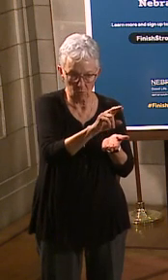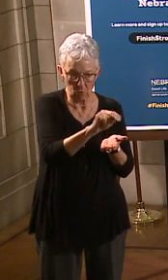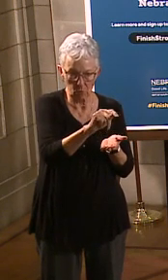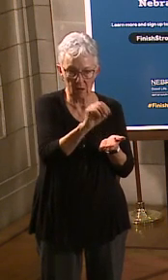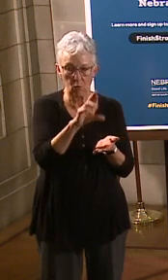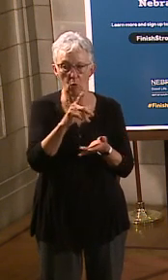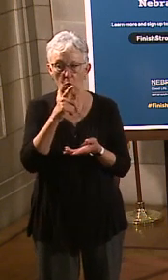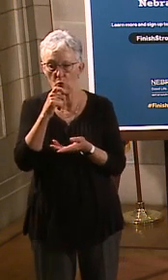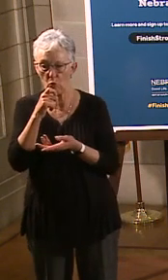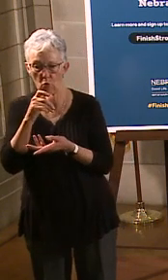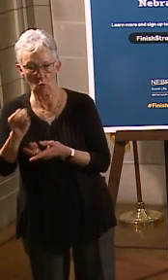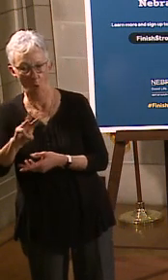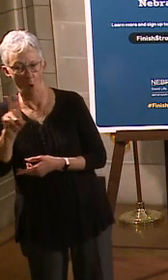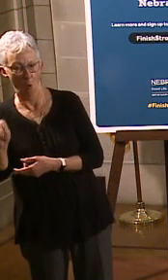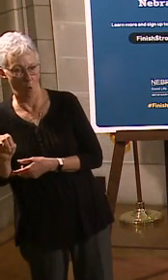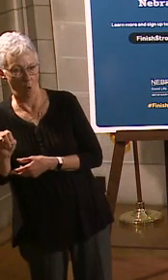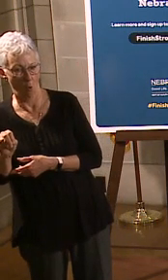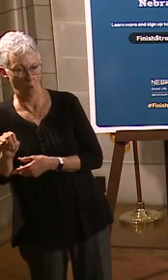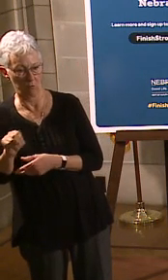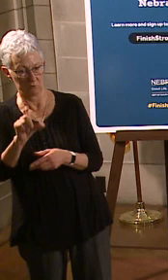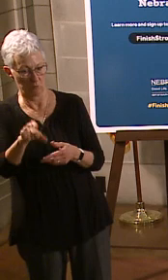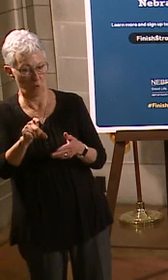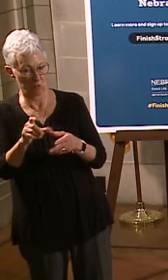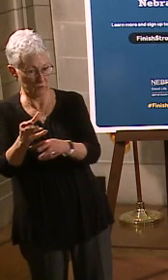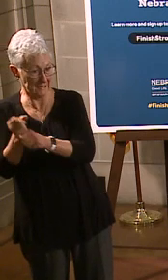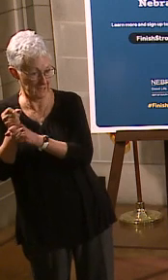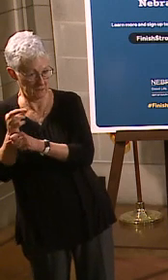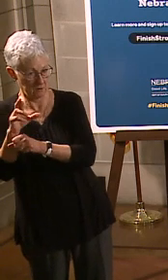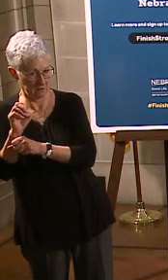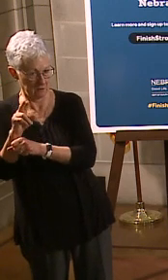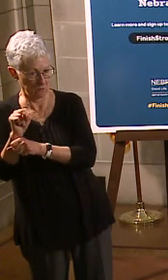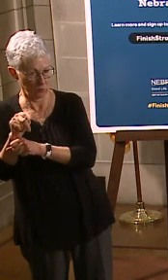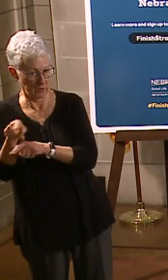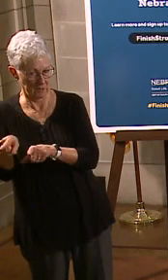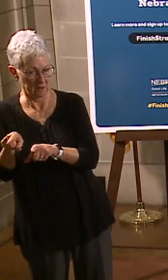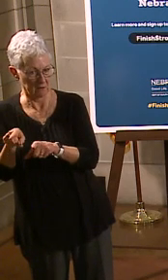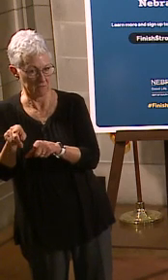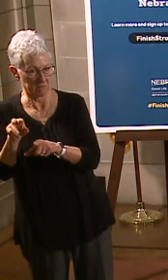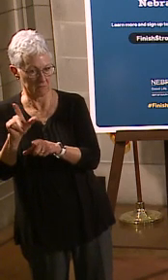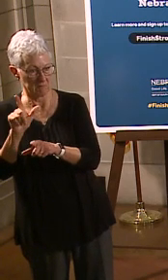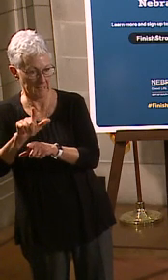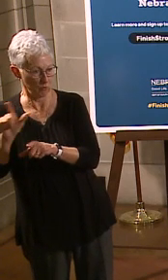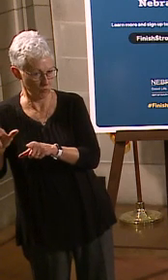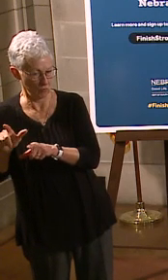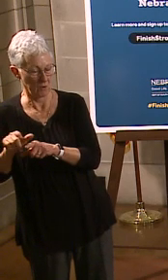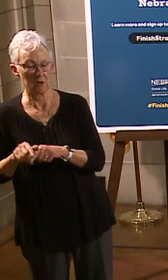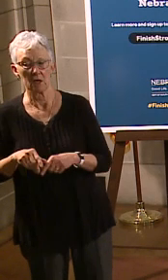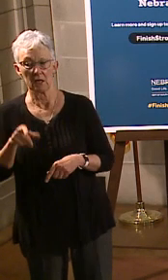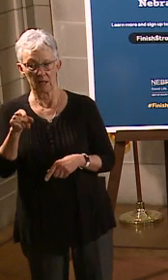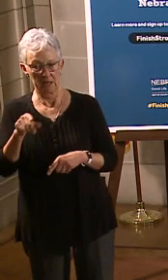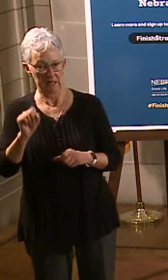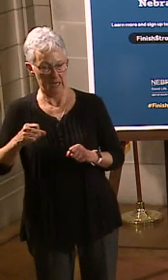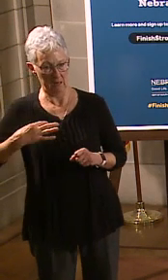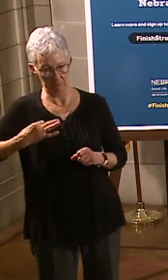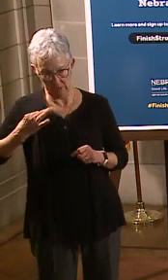and you could get matched up through this program. So again, been out there since February 22nd that you can apply at the